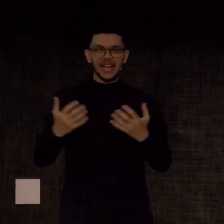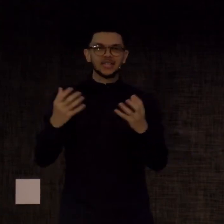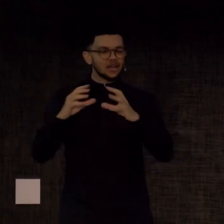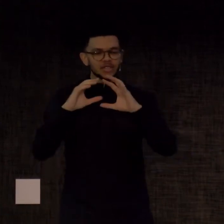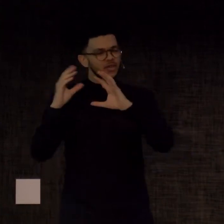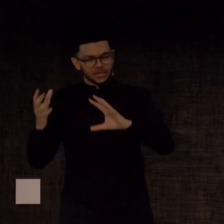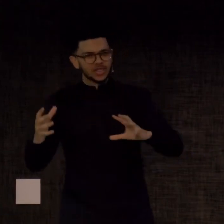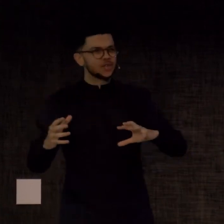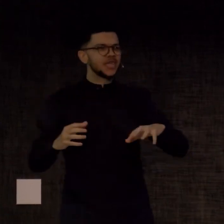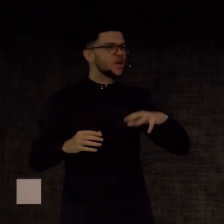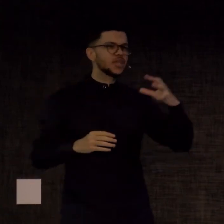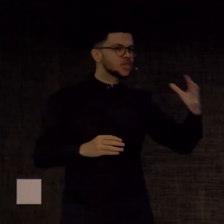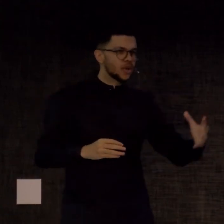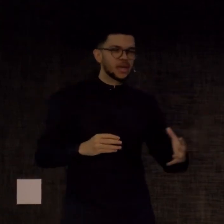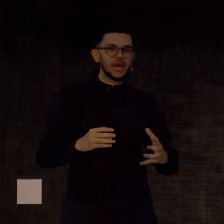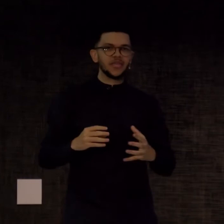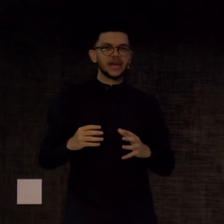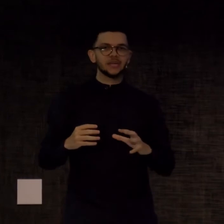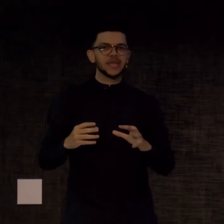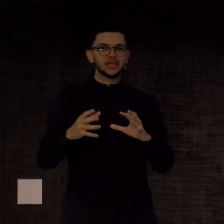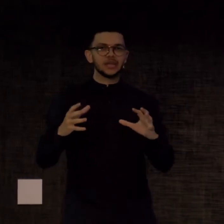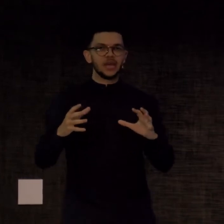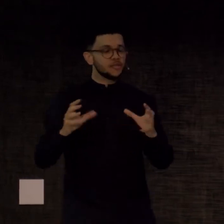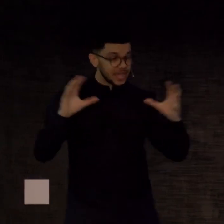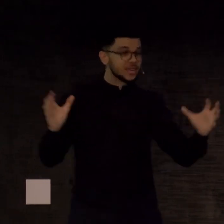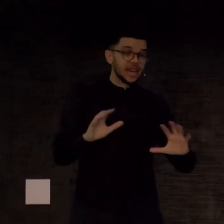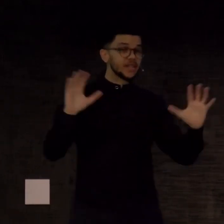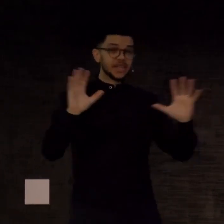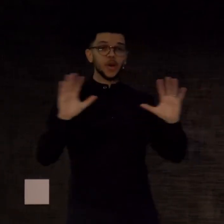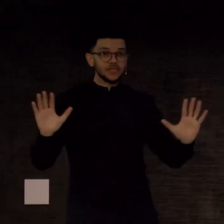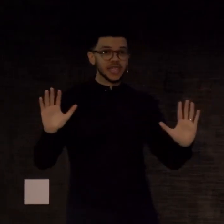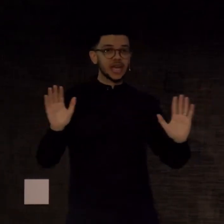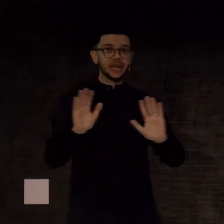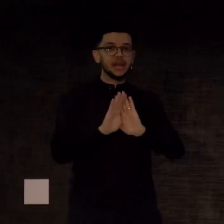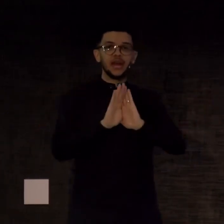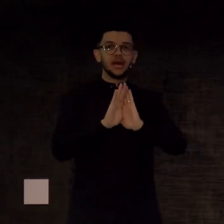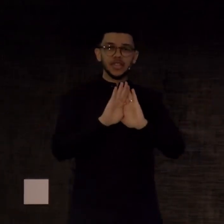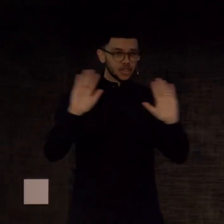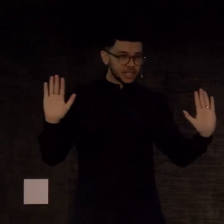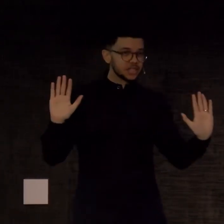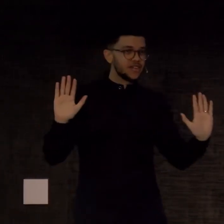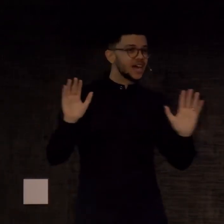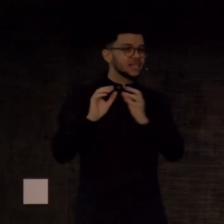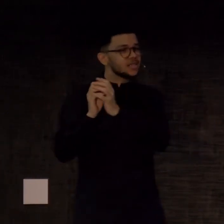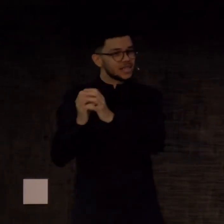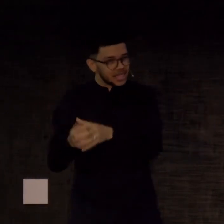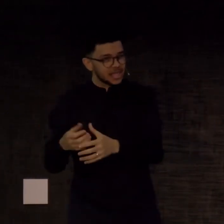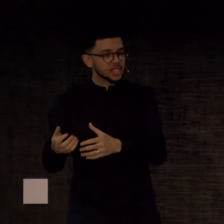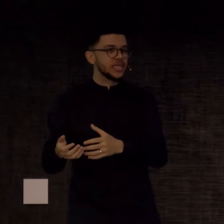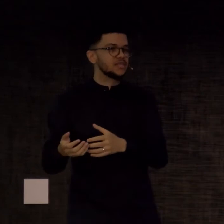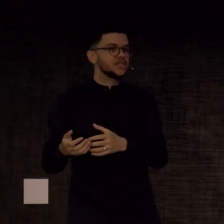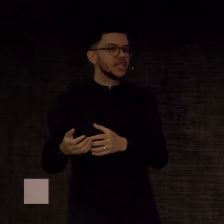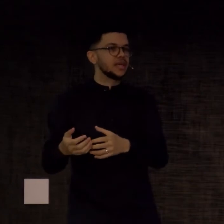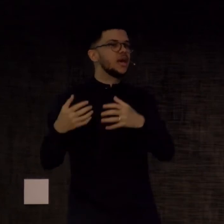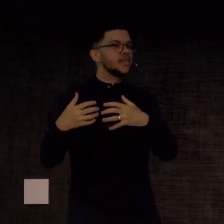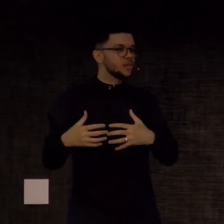that sounds so different to me. No one's talking about that, because if we think that everything's perfect and the structure's fine, it's just the details we need